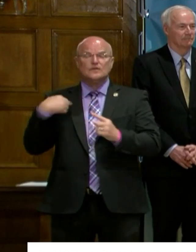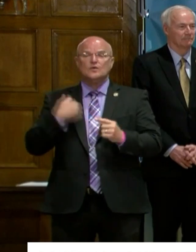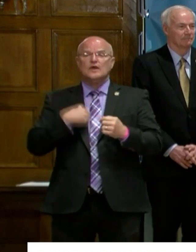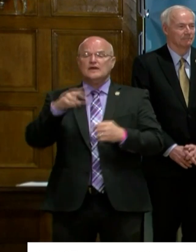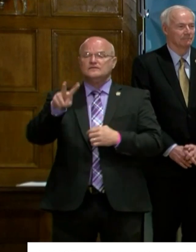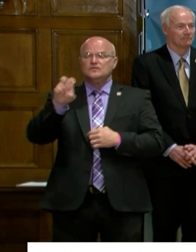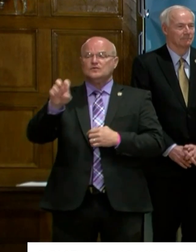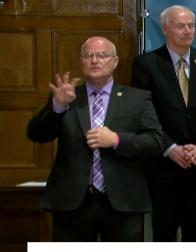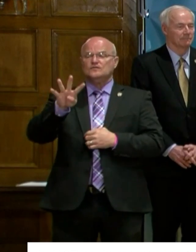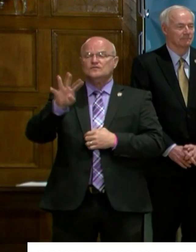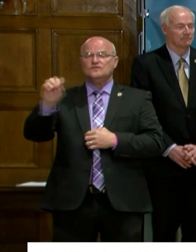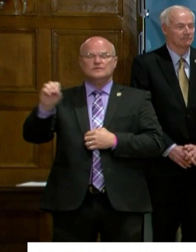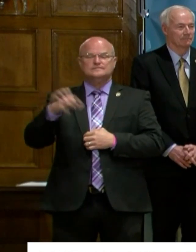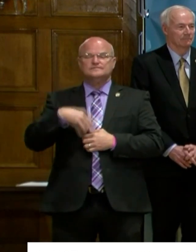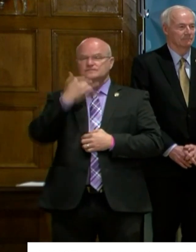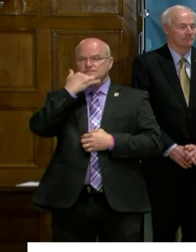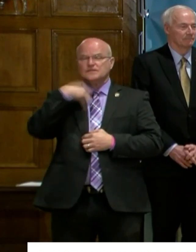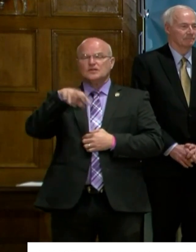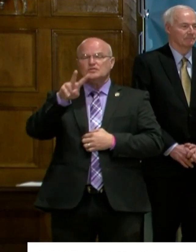have